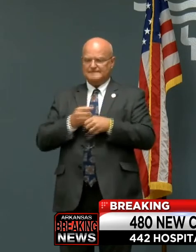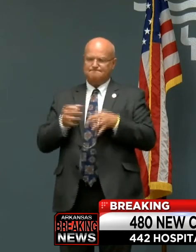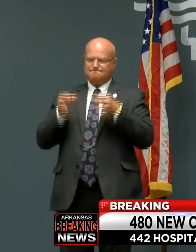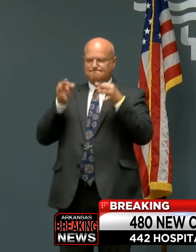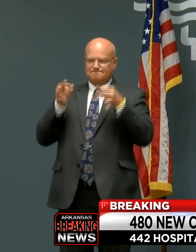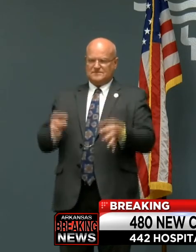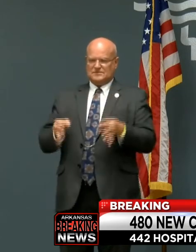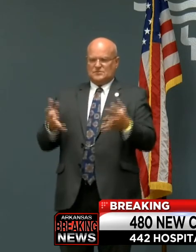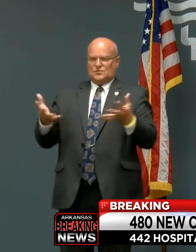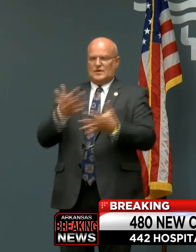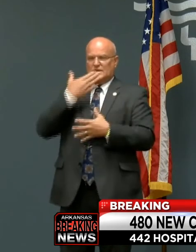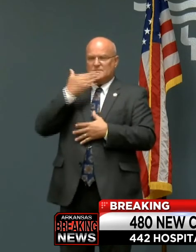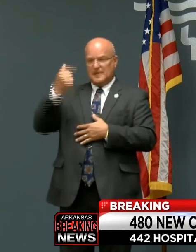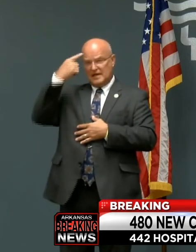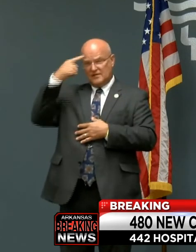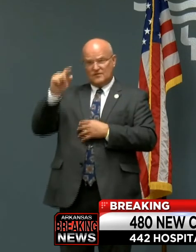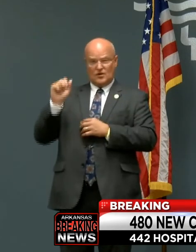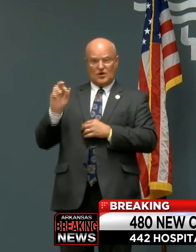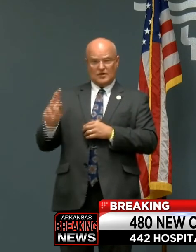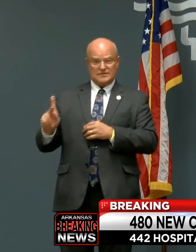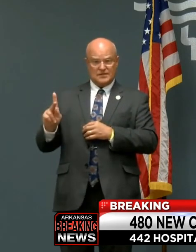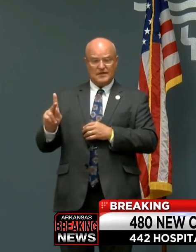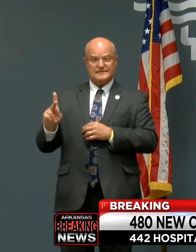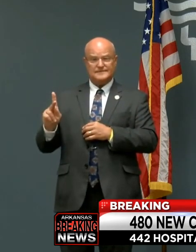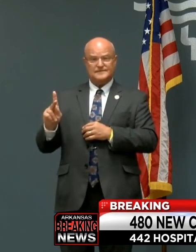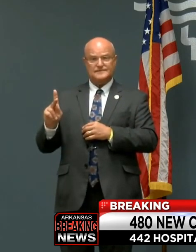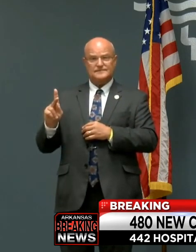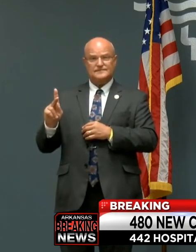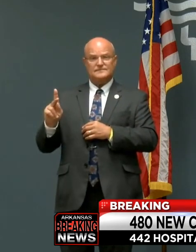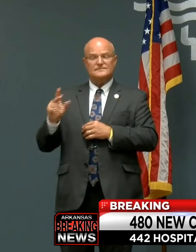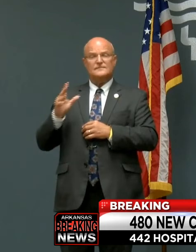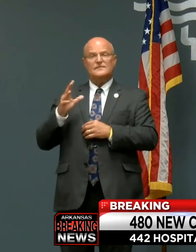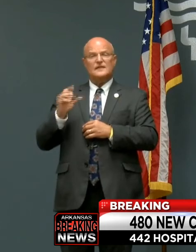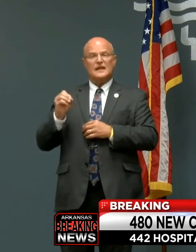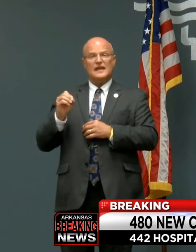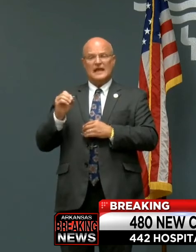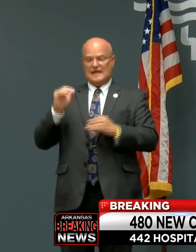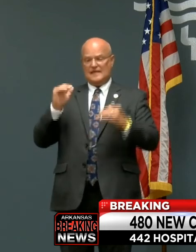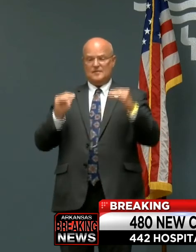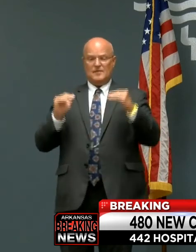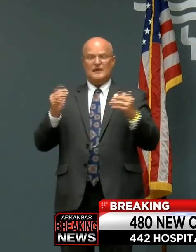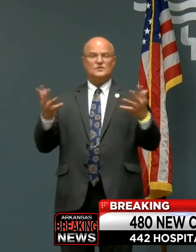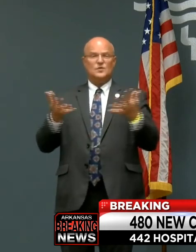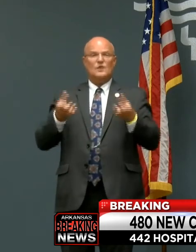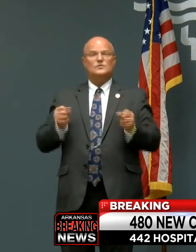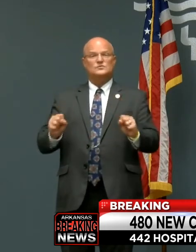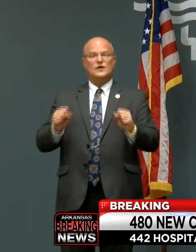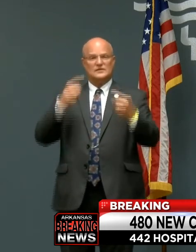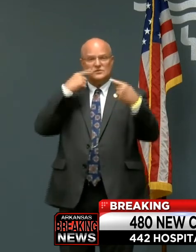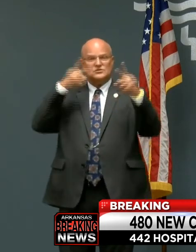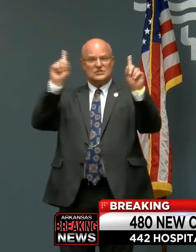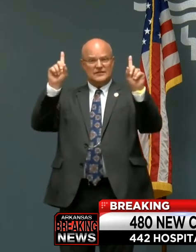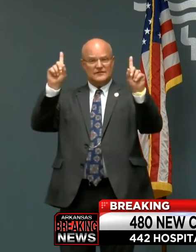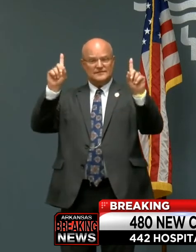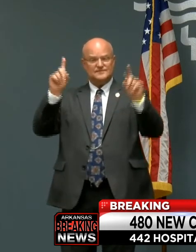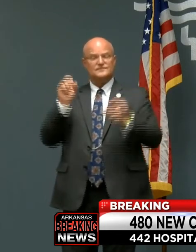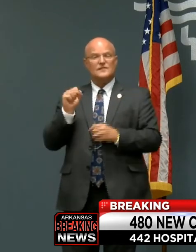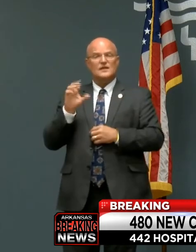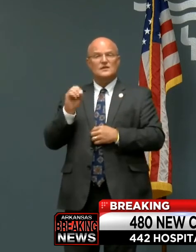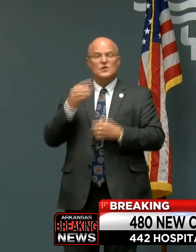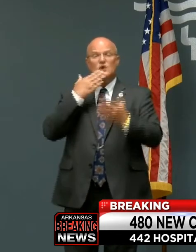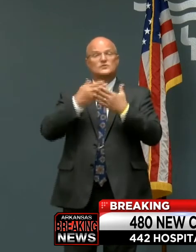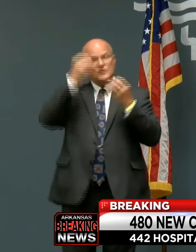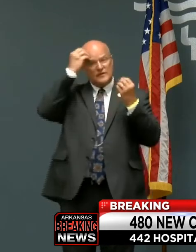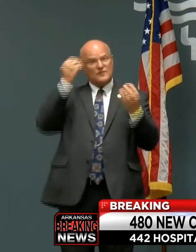judgments as to what's best for Arkansas and the balance as to what we're trying to achieve. And so it's